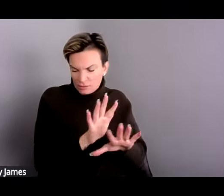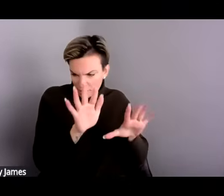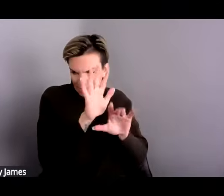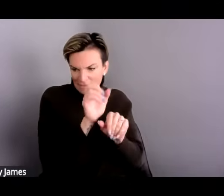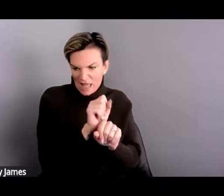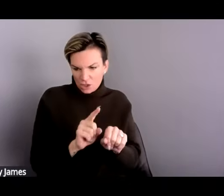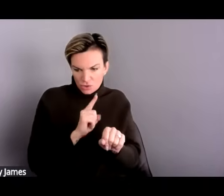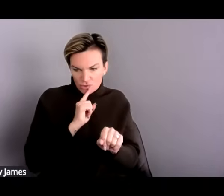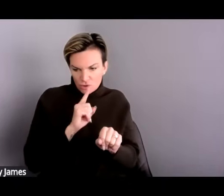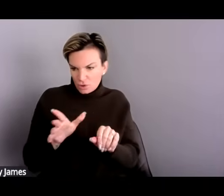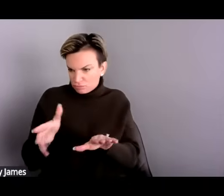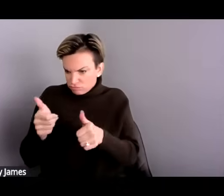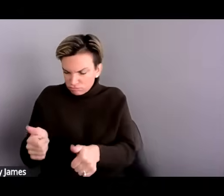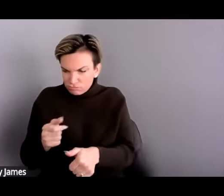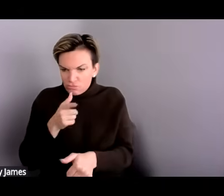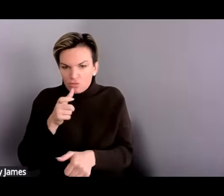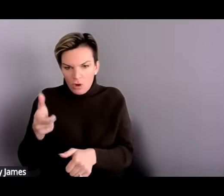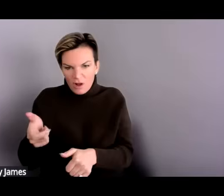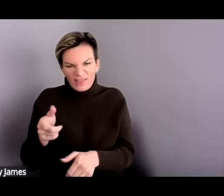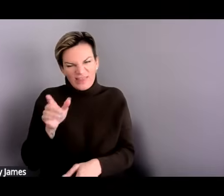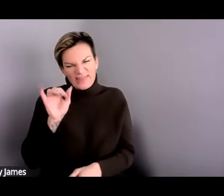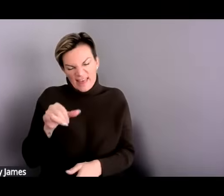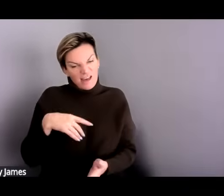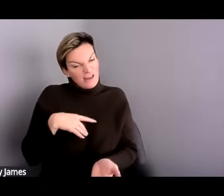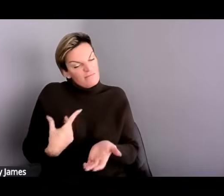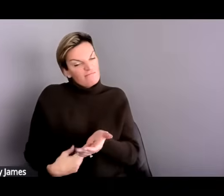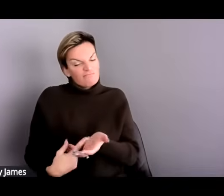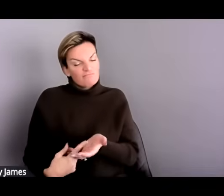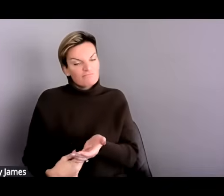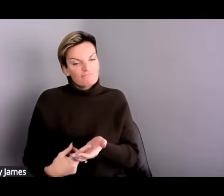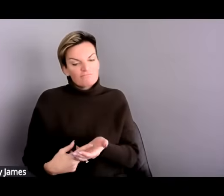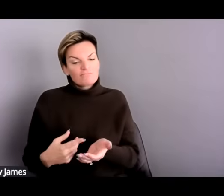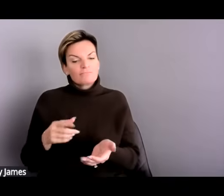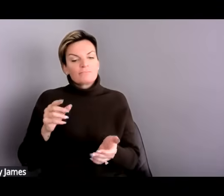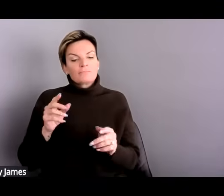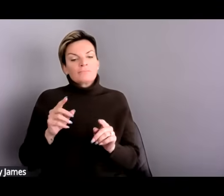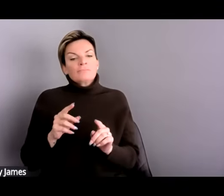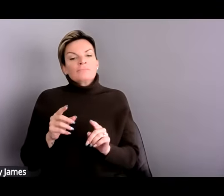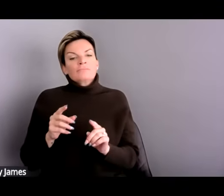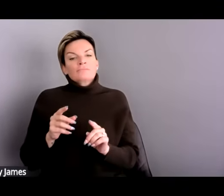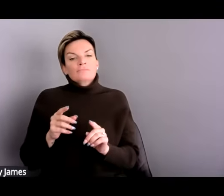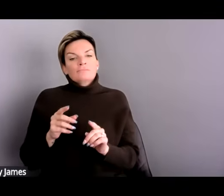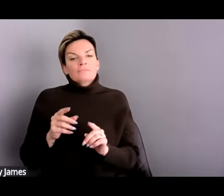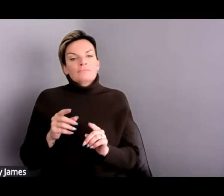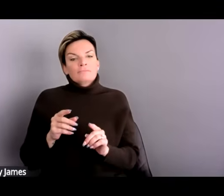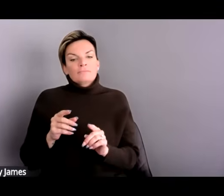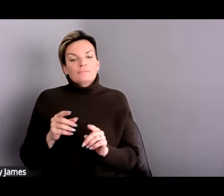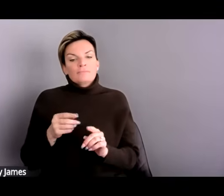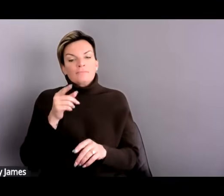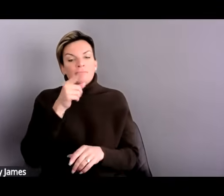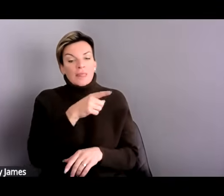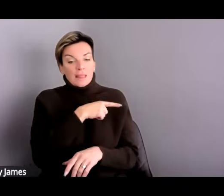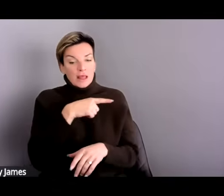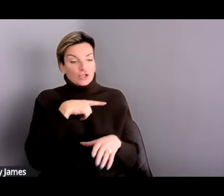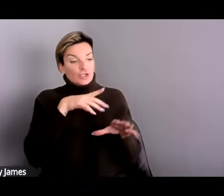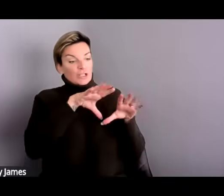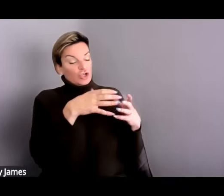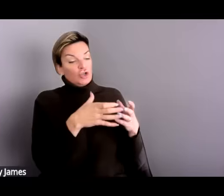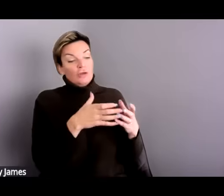they are. So that conversation was had. The response from the folks in the legislature was,